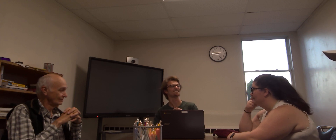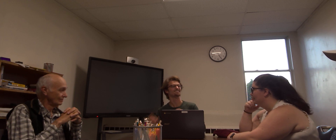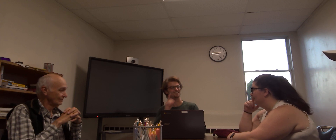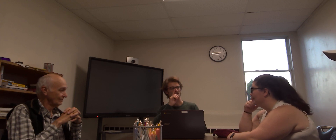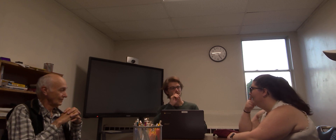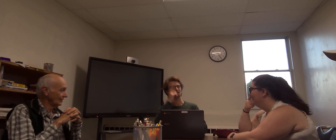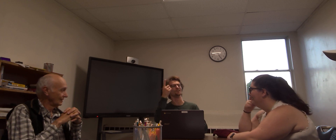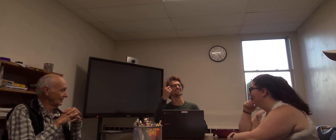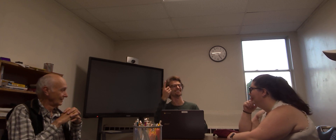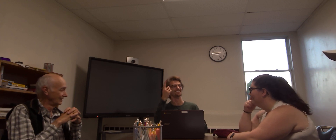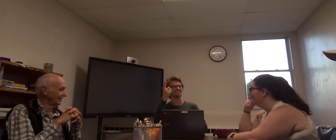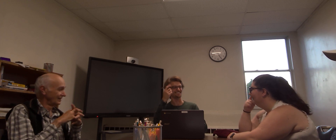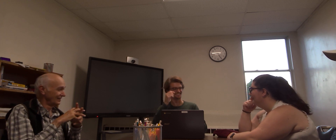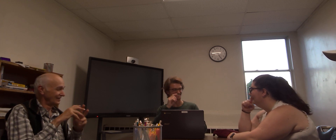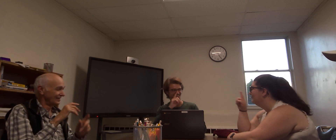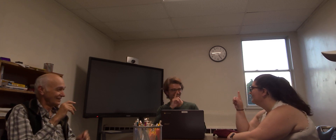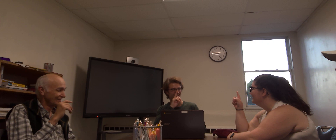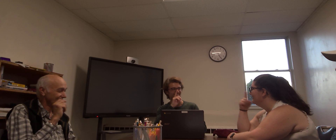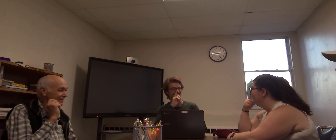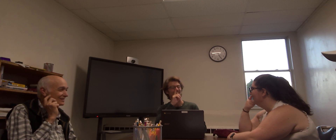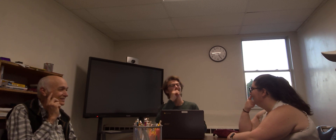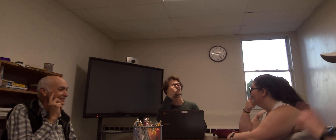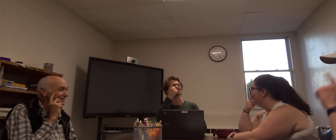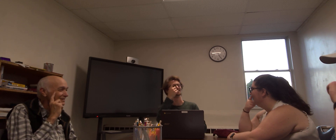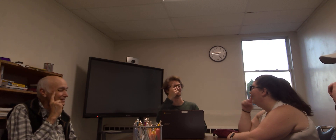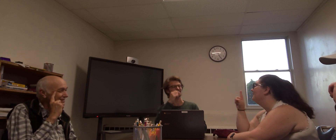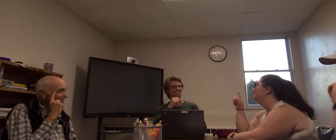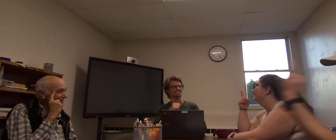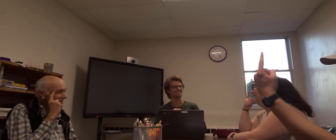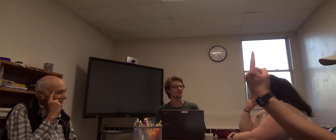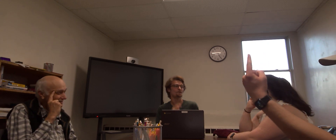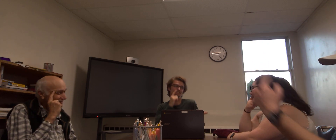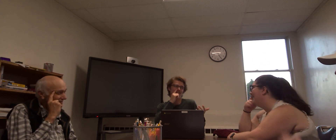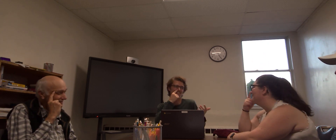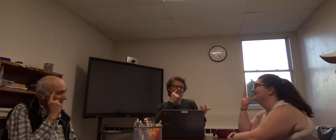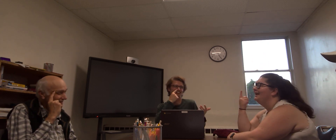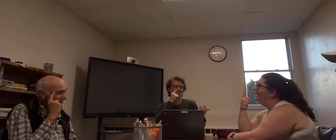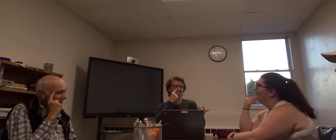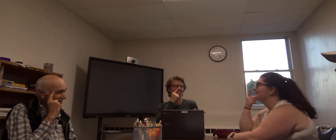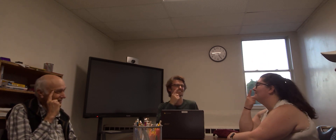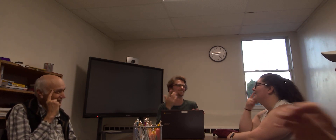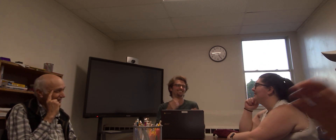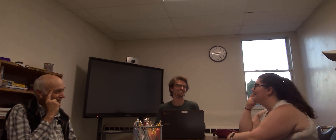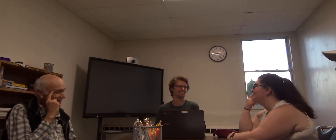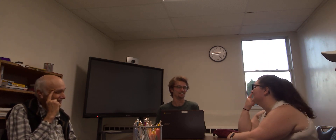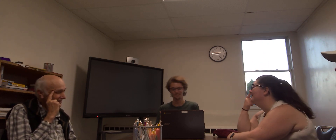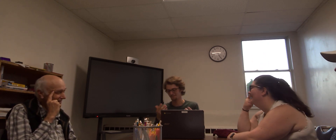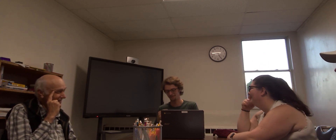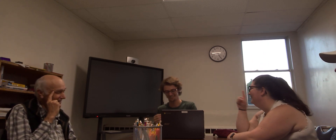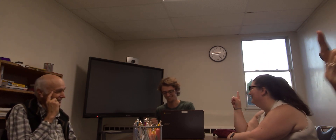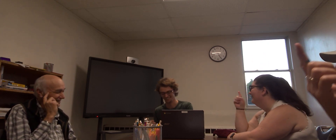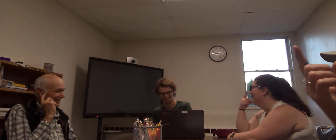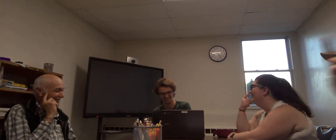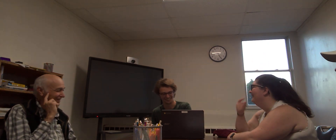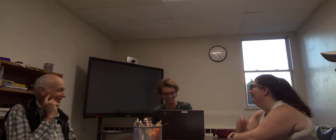Excellent. Board. Oh, is it? It goes over just a Oh, little you're bit. right. Oh, But yeah. you got the I right was concept. like You picking can nose. you can pick your nose if you want. Pick and